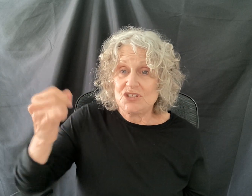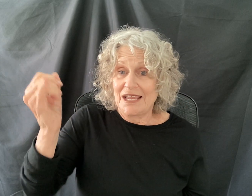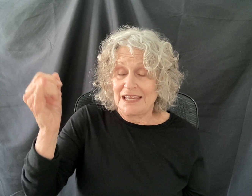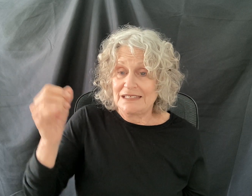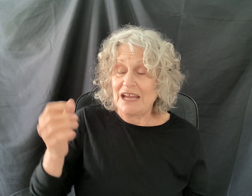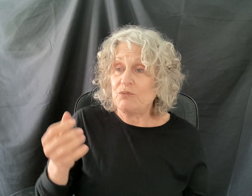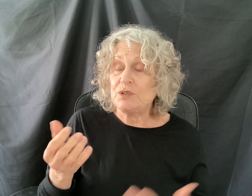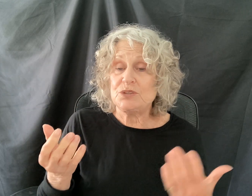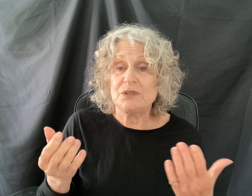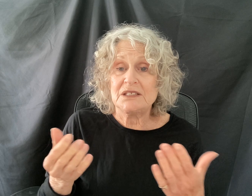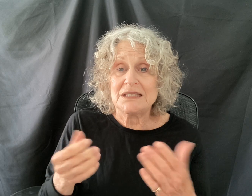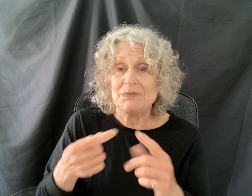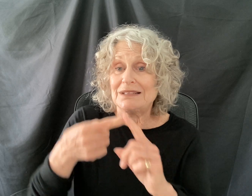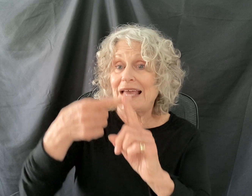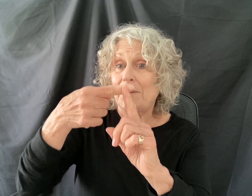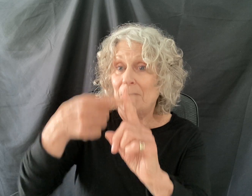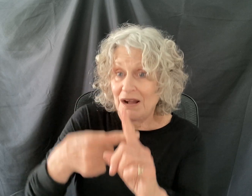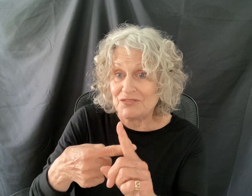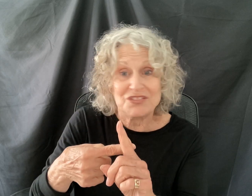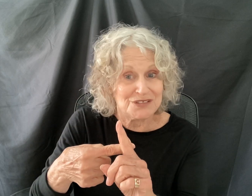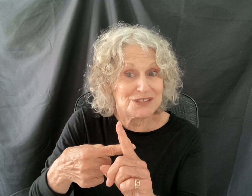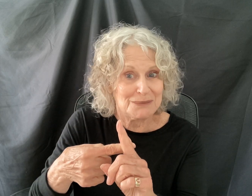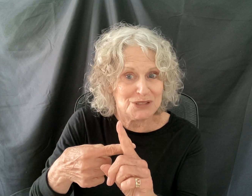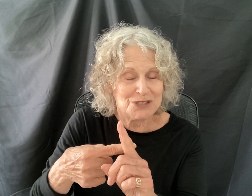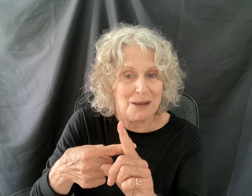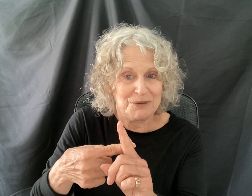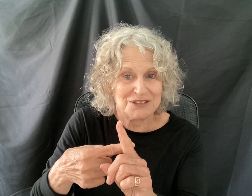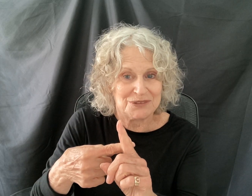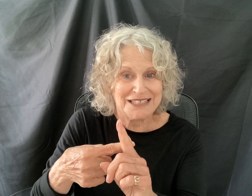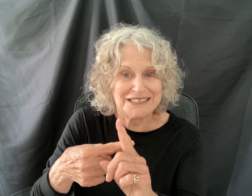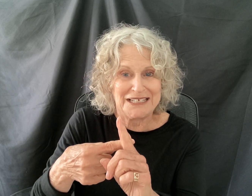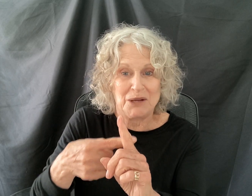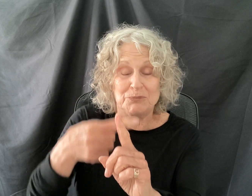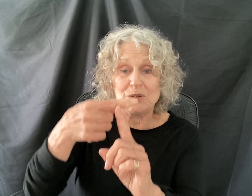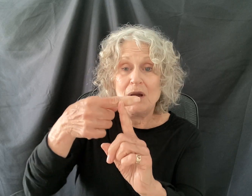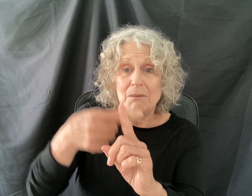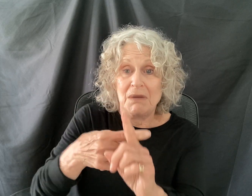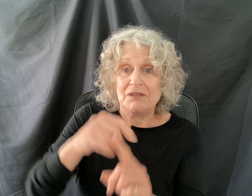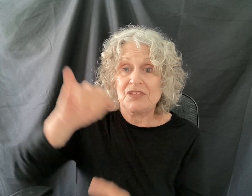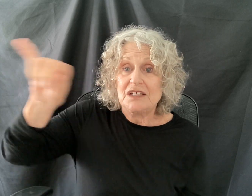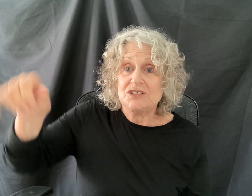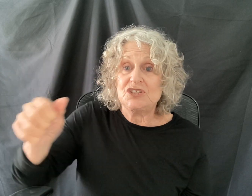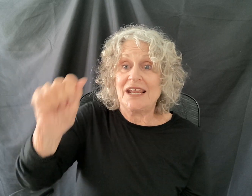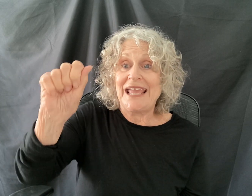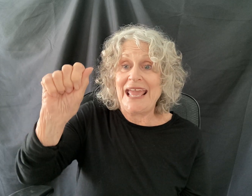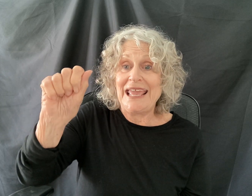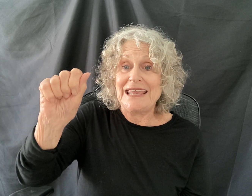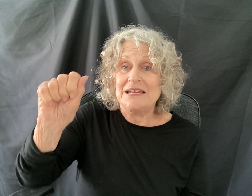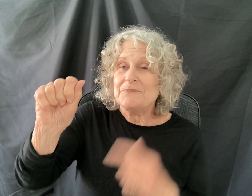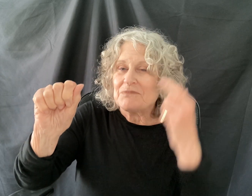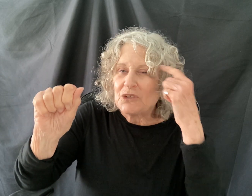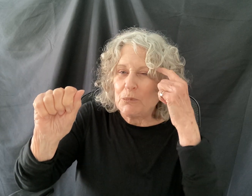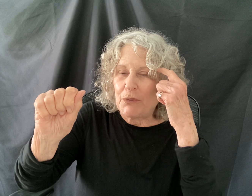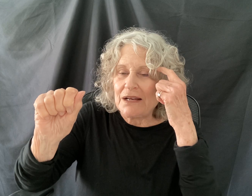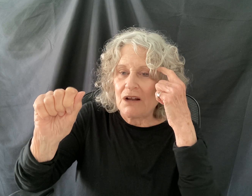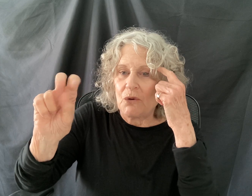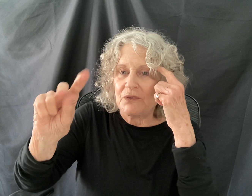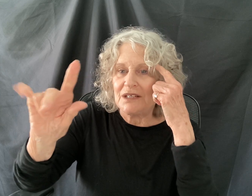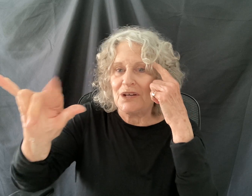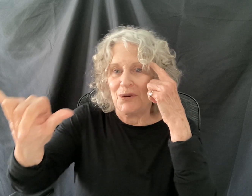J. Now, if we're doing something like month, there's subject topic, so that's going to help you. Month, J-A, your brain already